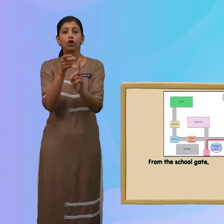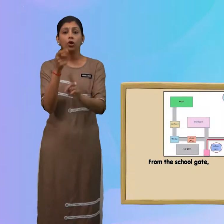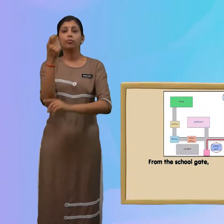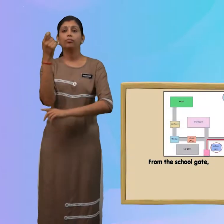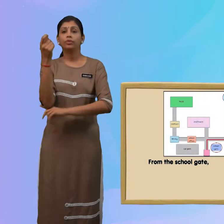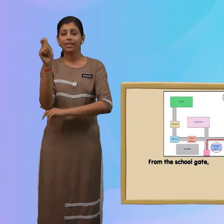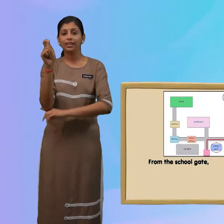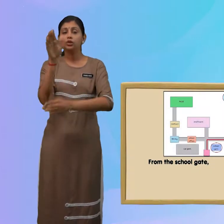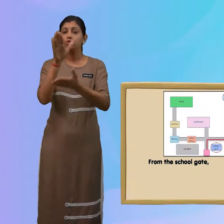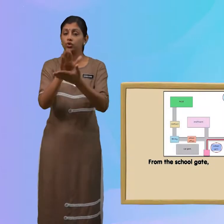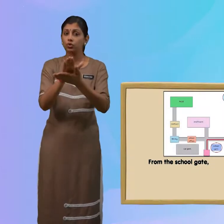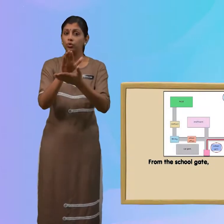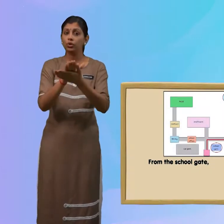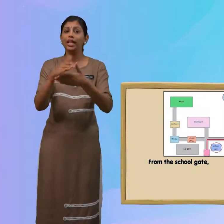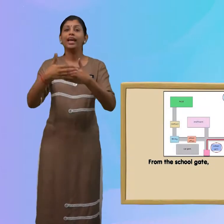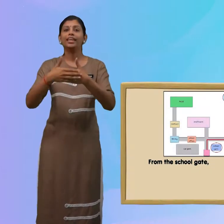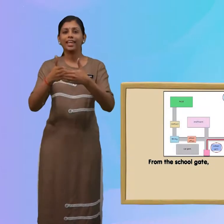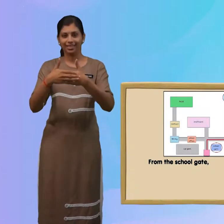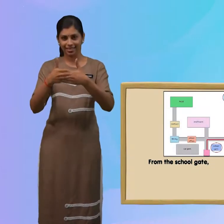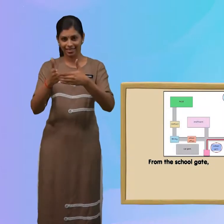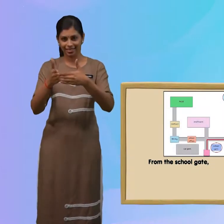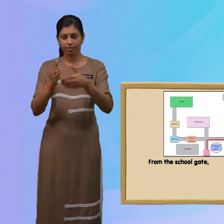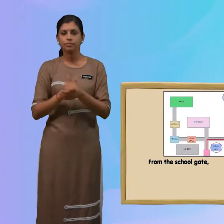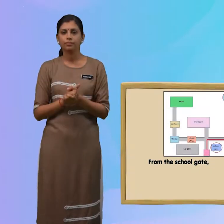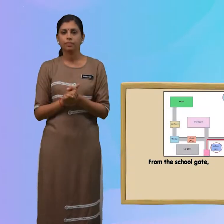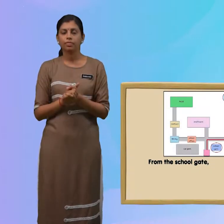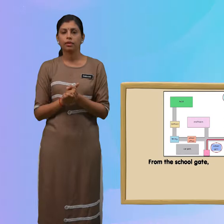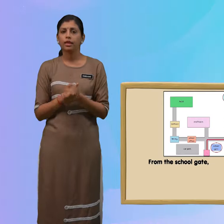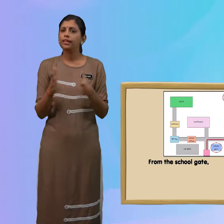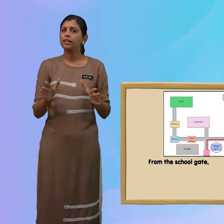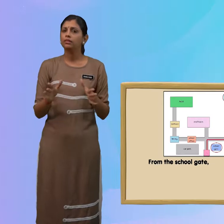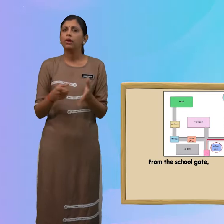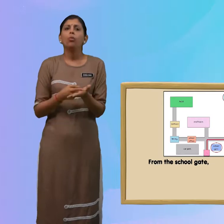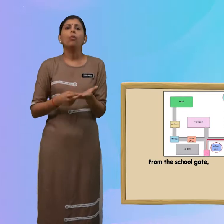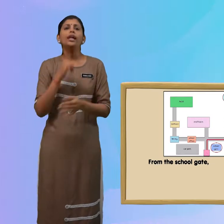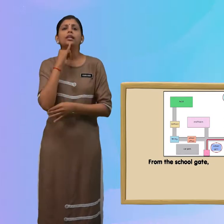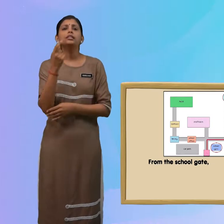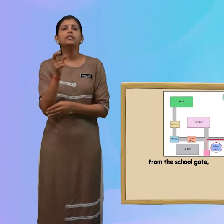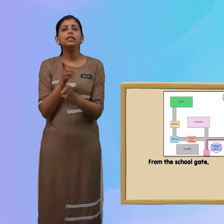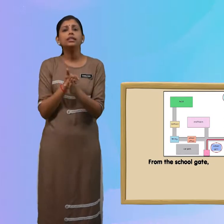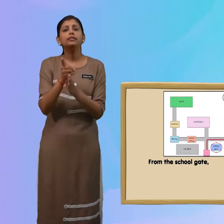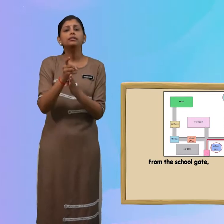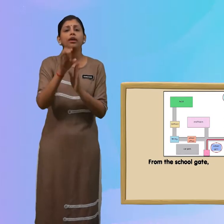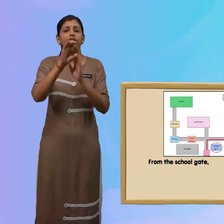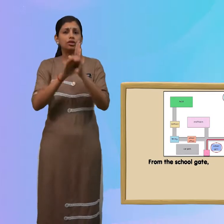from the school gate. And then, what is the direction?